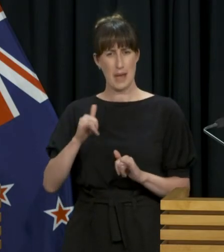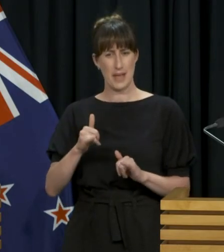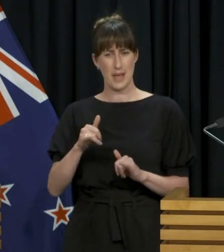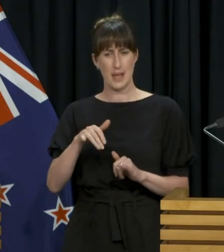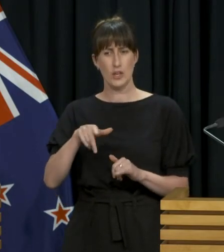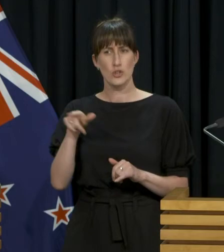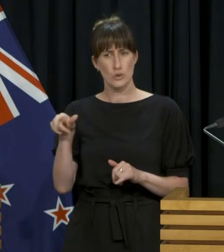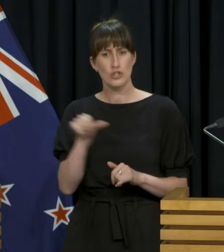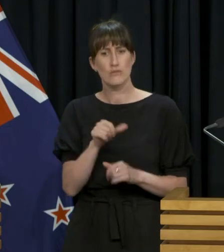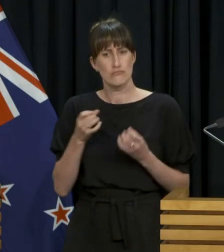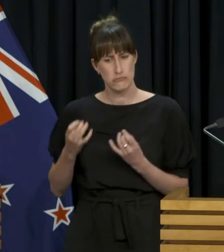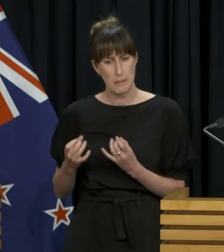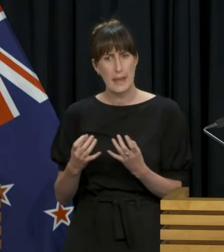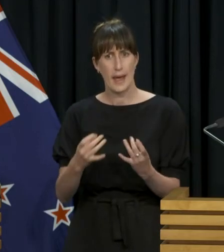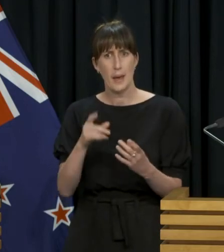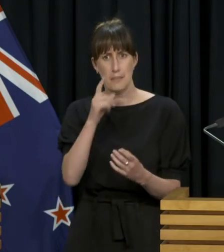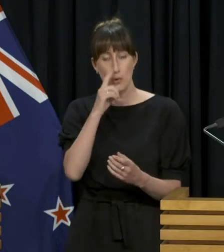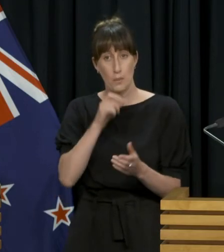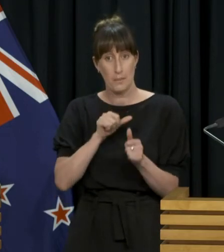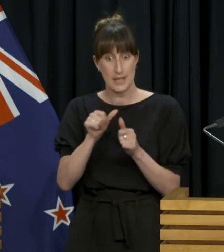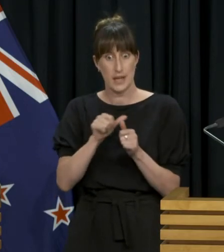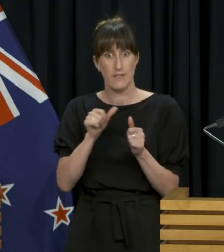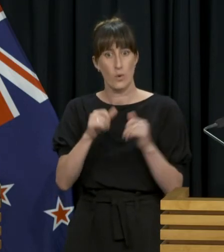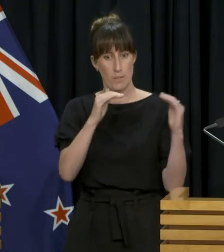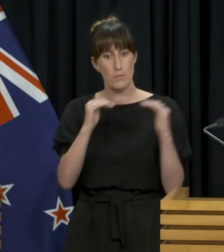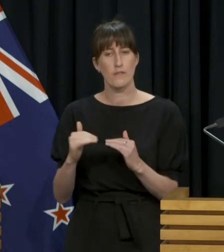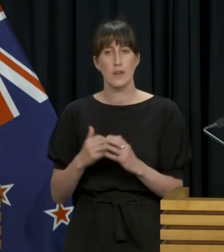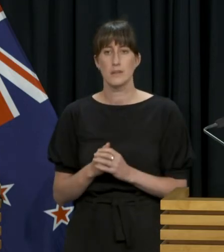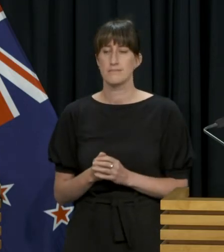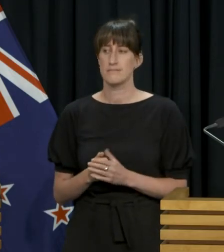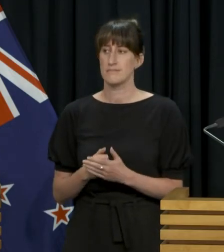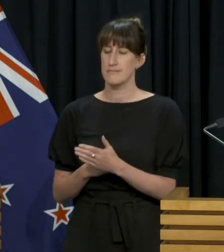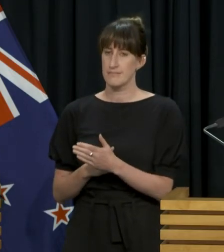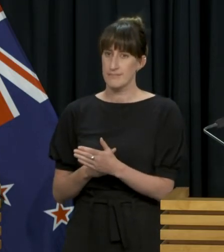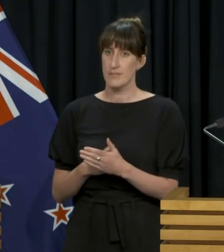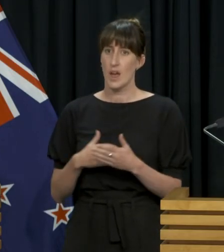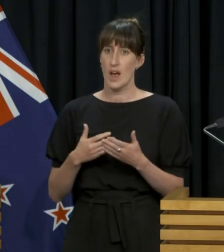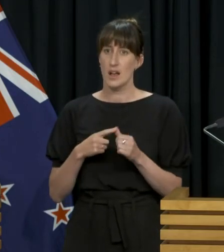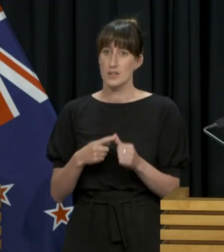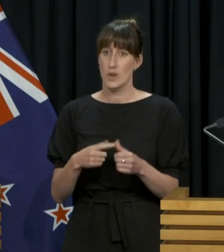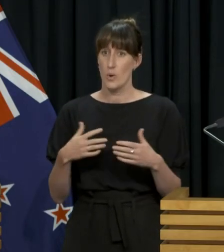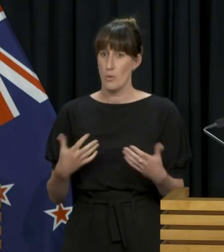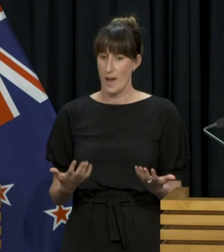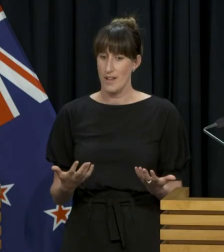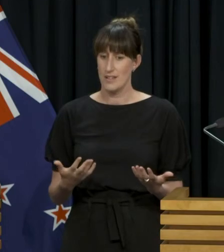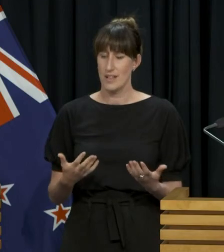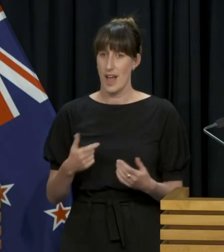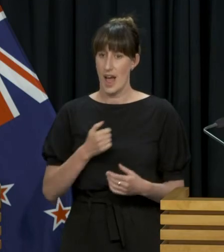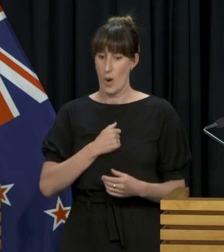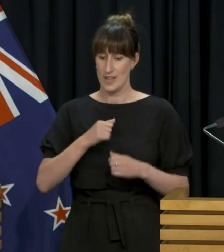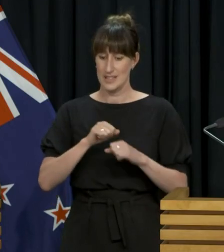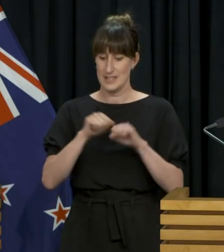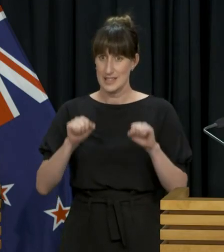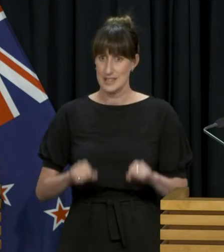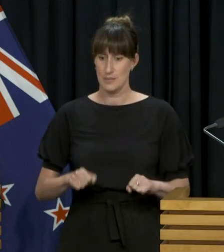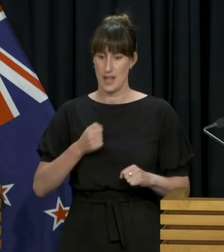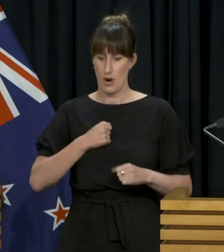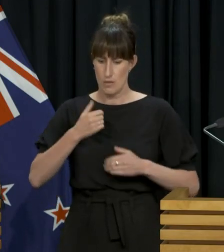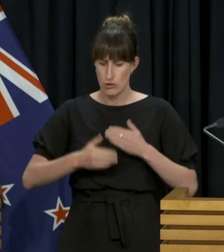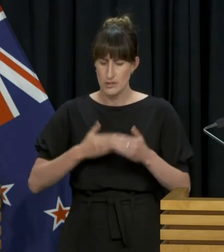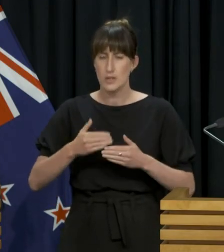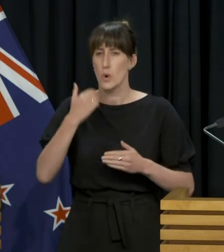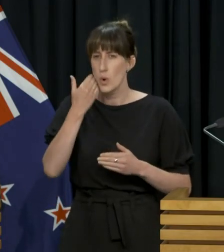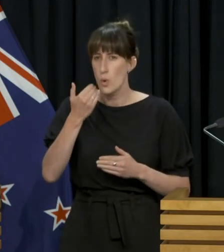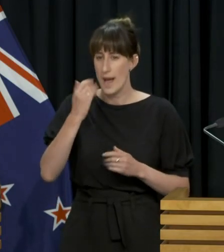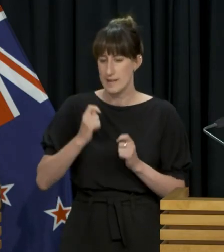I think people will realise that we have been adjusting, improving and refining our systems right the way through our COVID-19 response. In